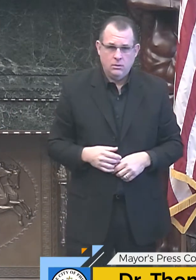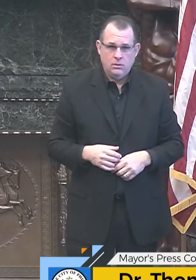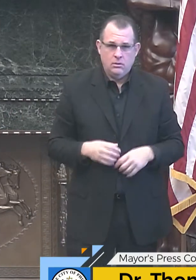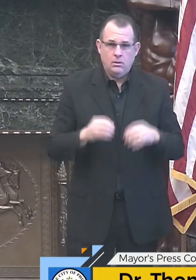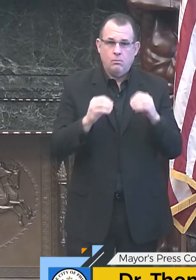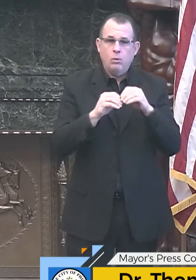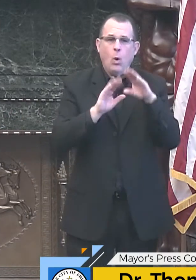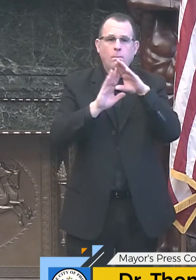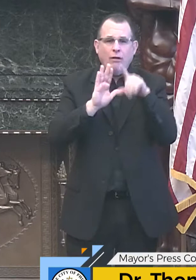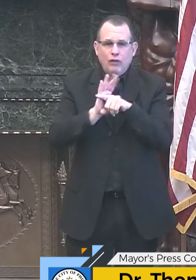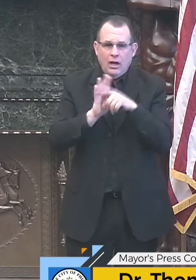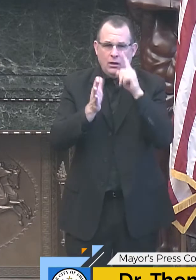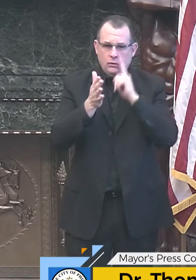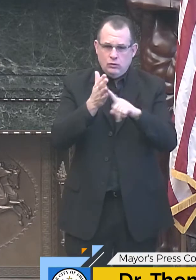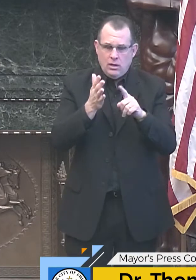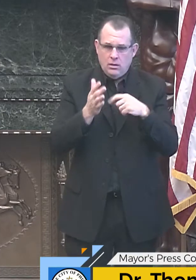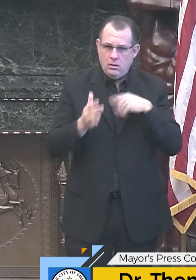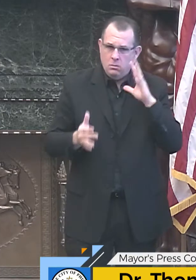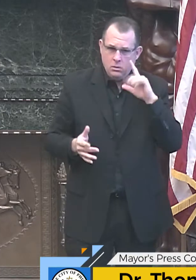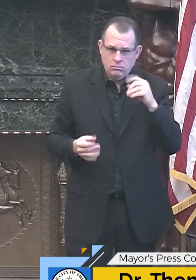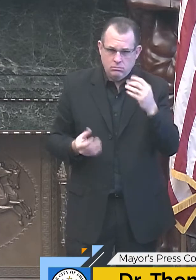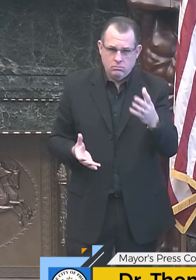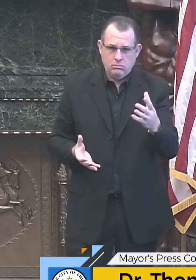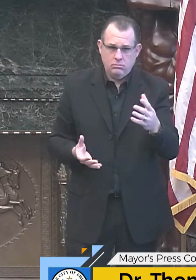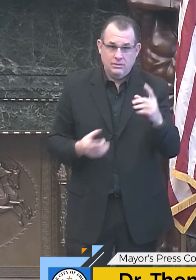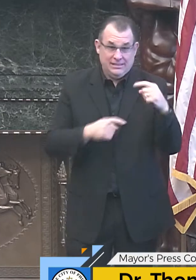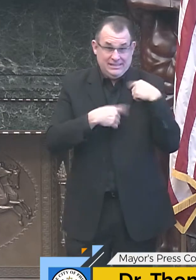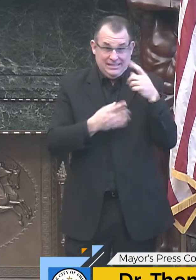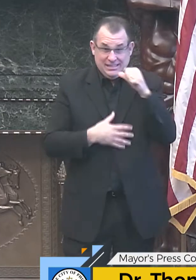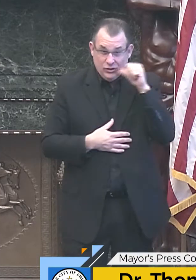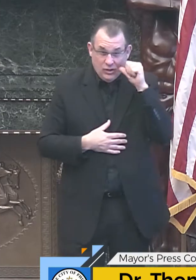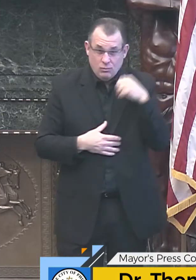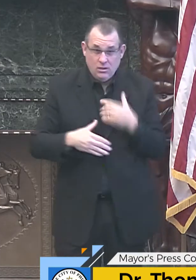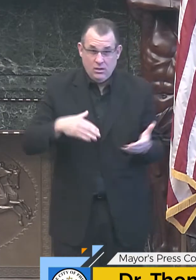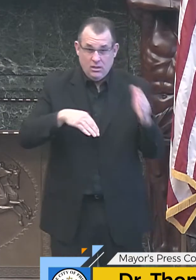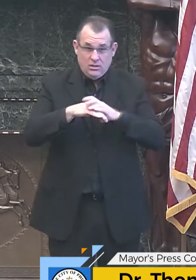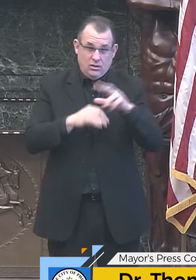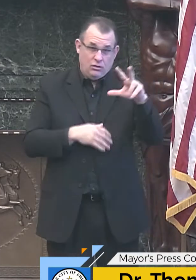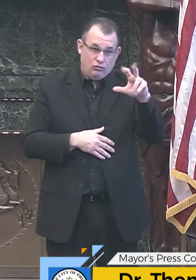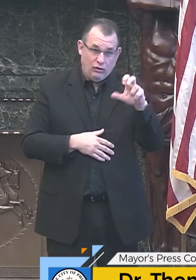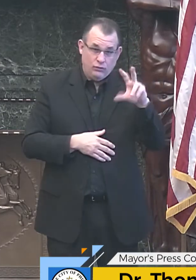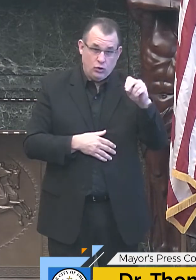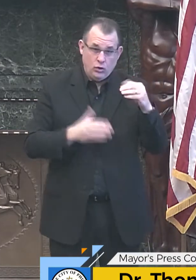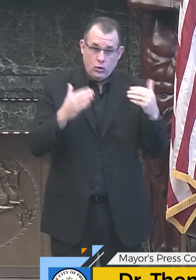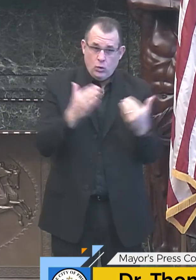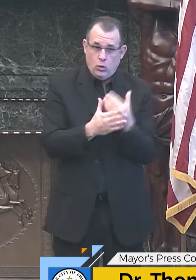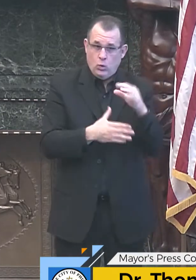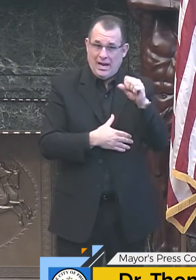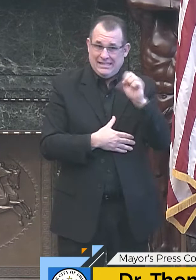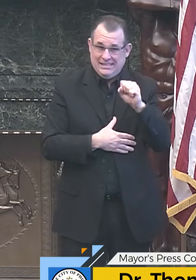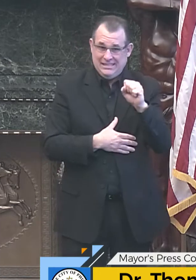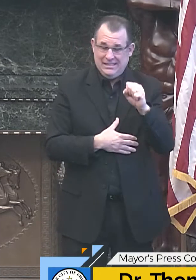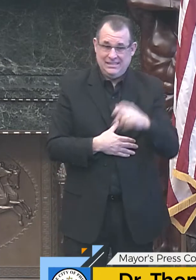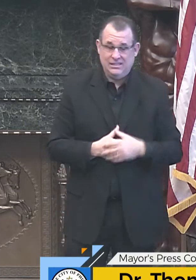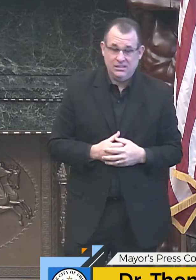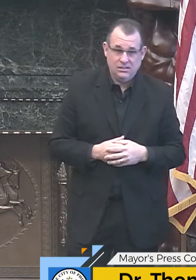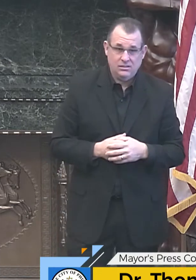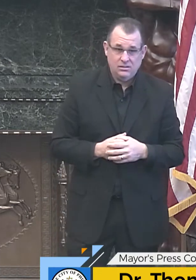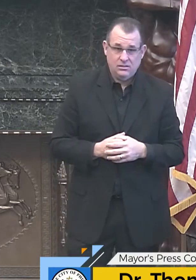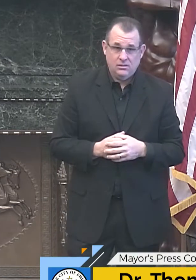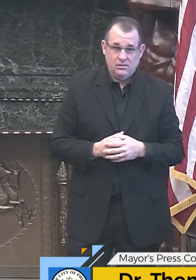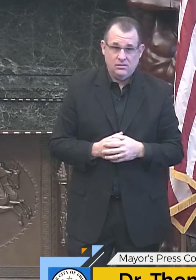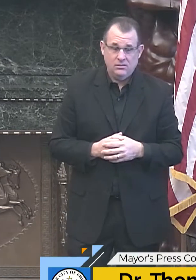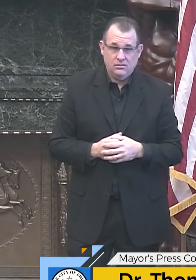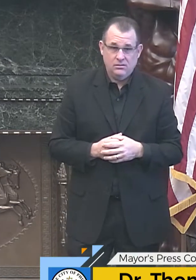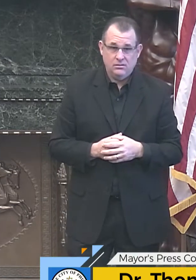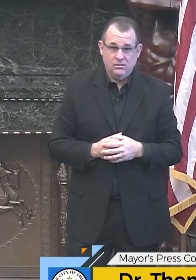key points. Since this time yesterday, we've had 330 new cases of coronavirus infection diagnosed in Philadelphia residents,